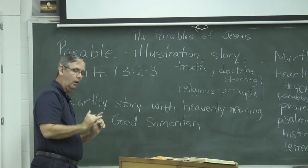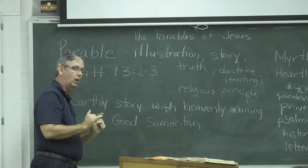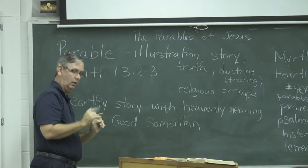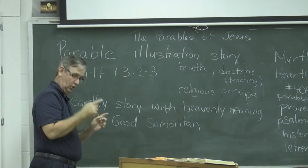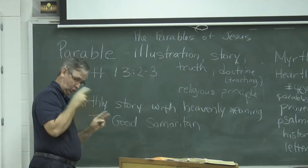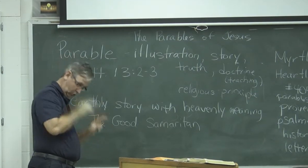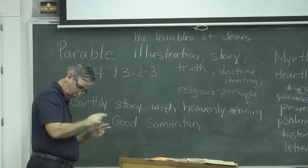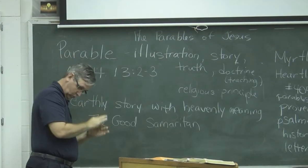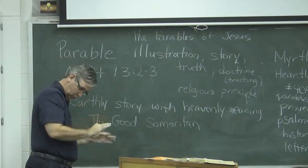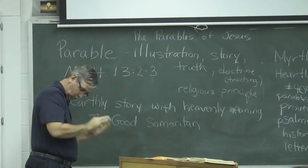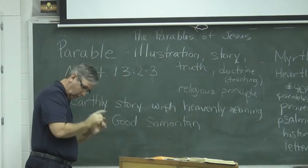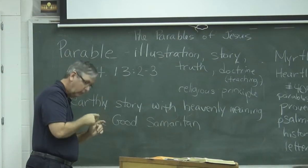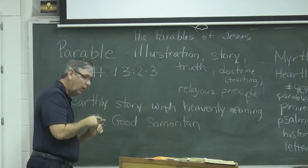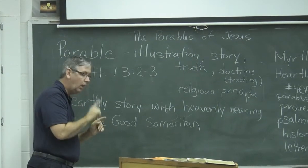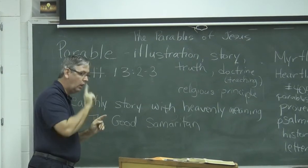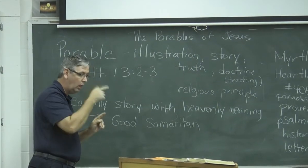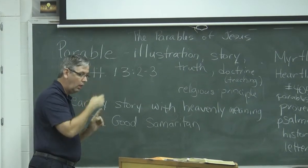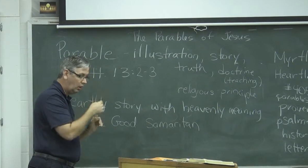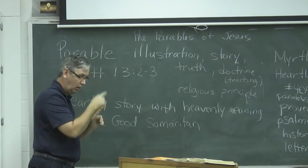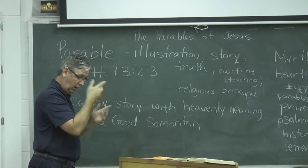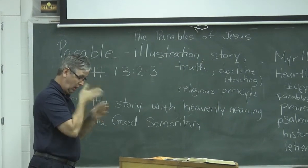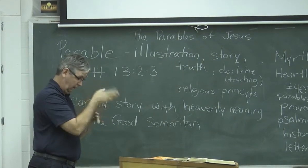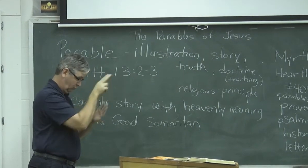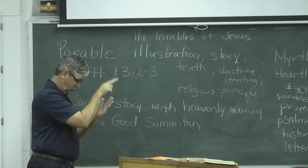something. If we look at the story,